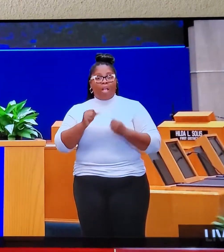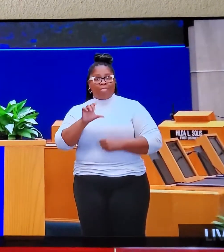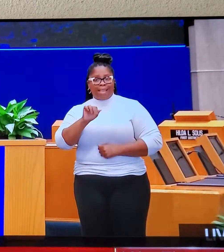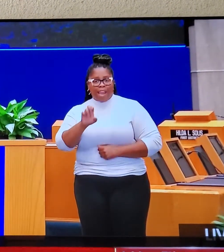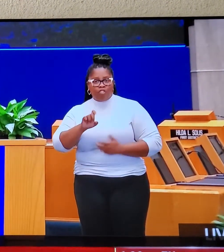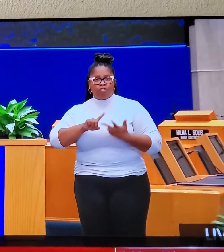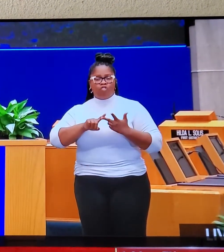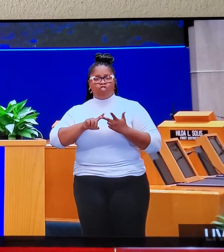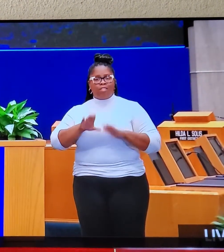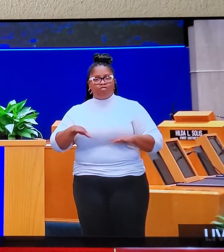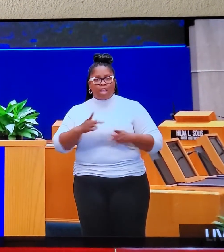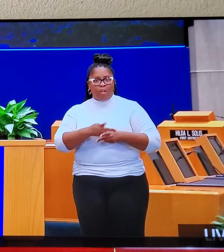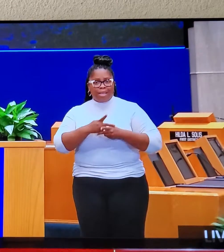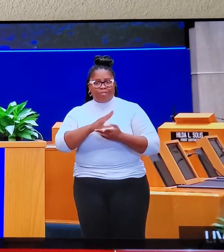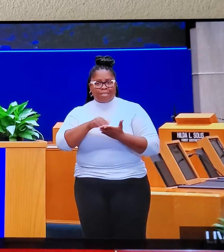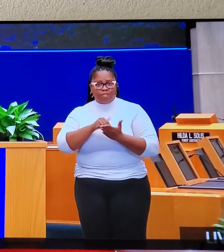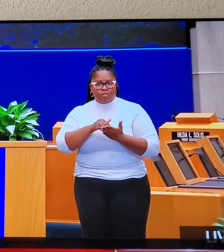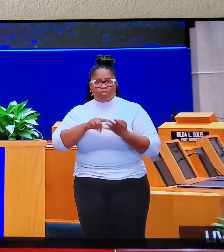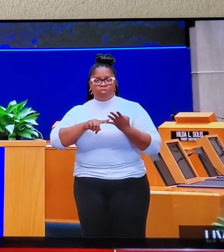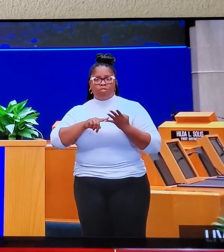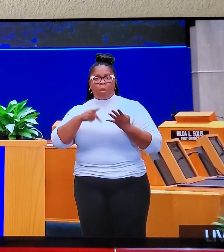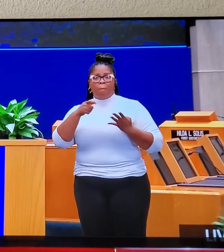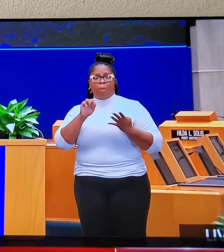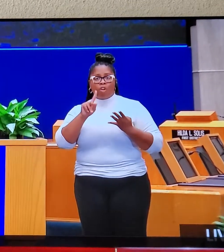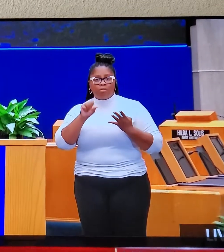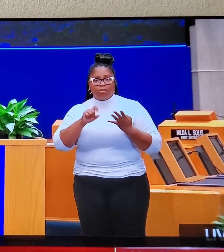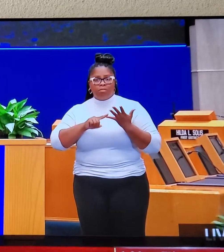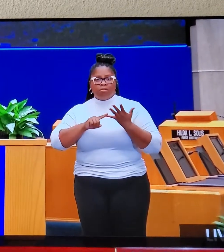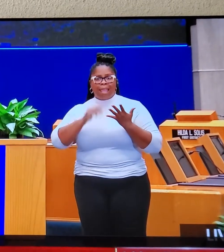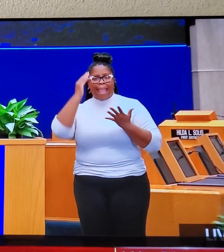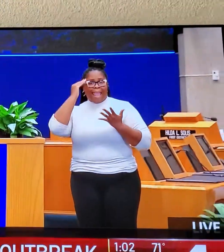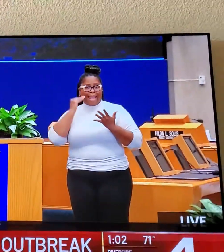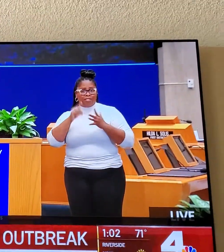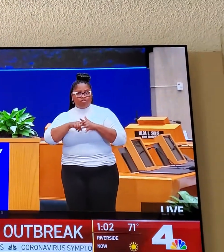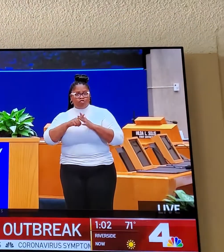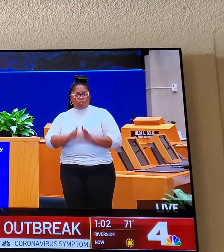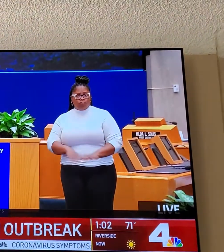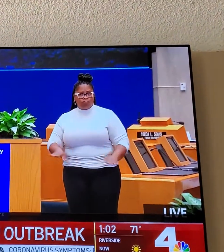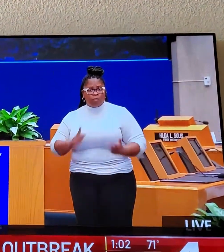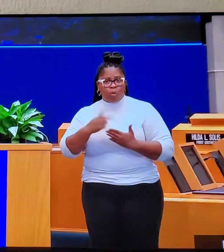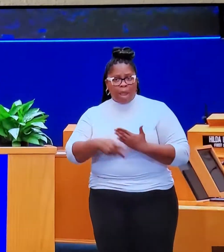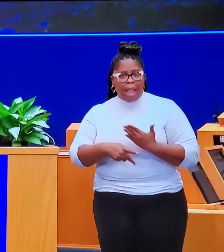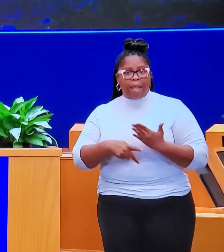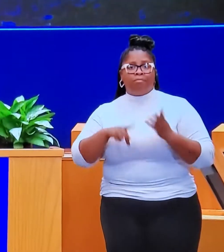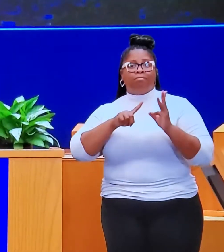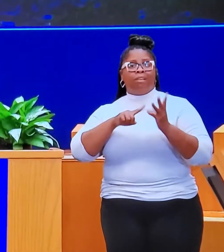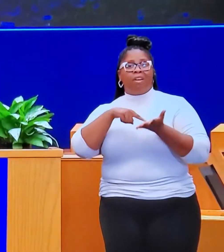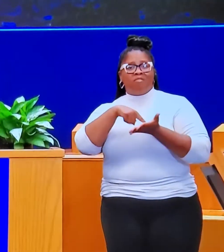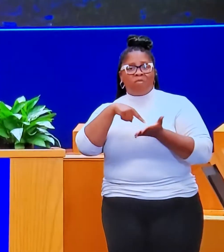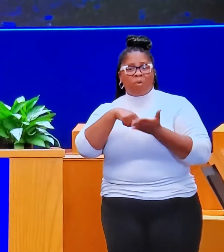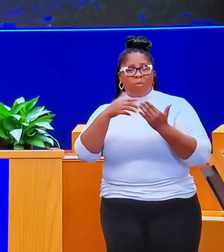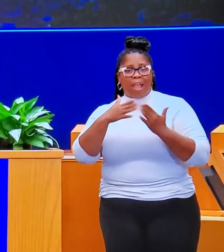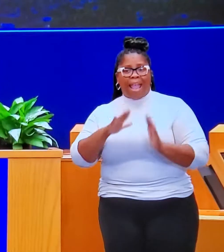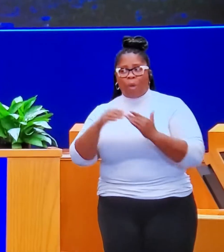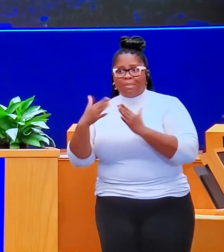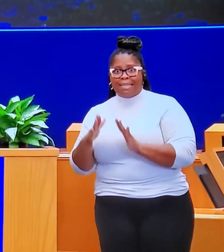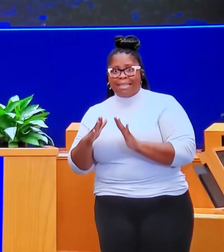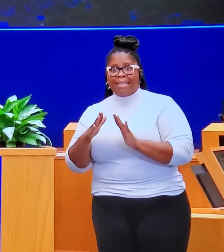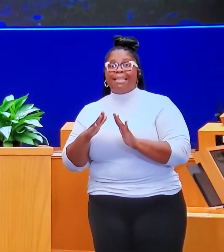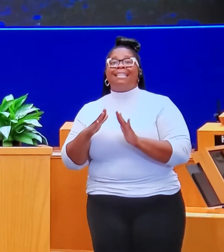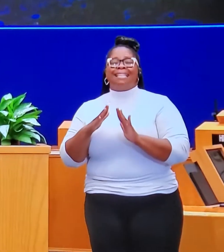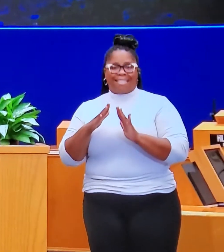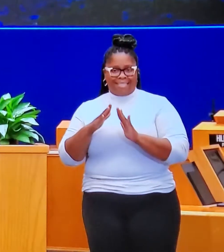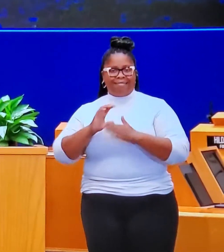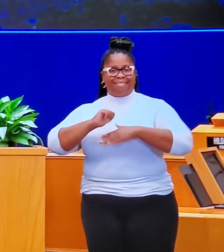care centers, parks, Head Start programs, and affordable housing are all guided by the information collected on